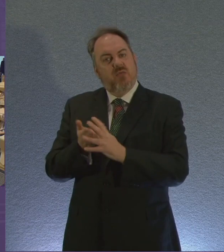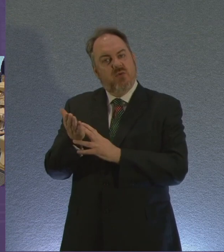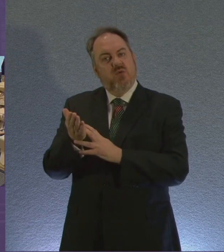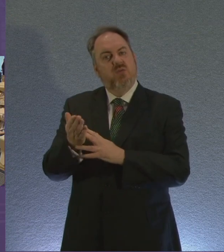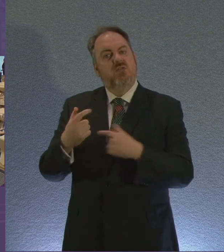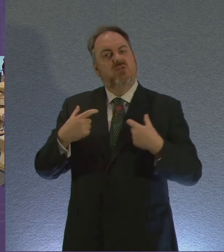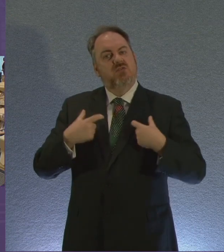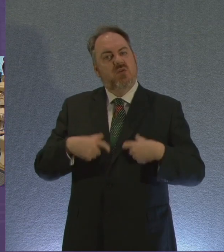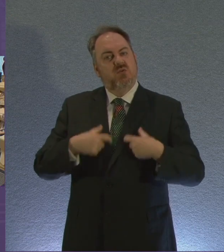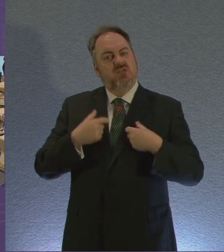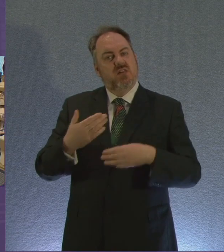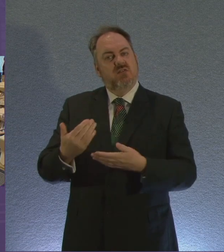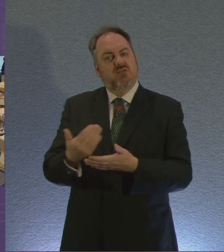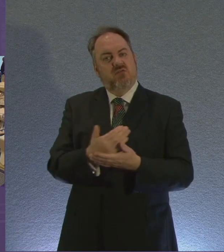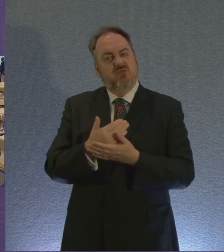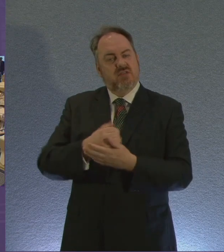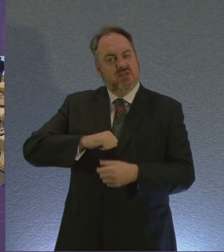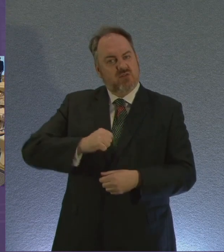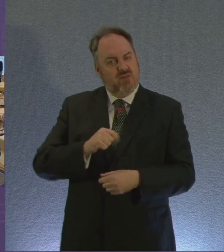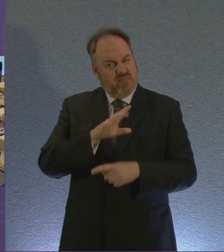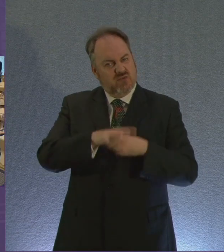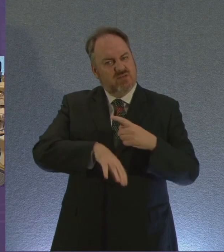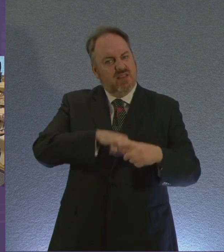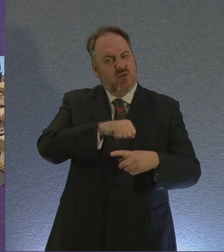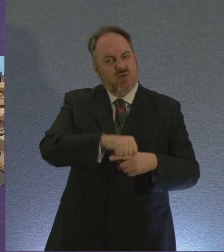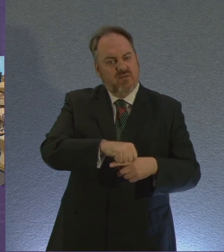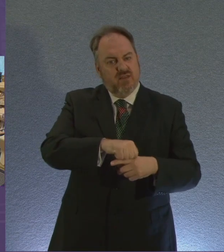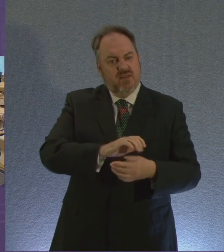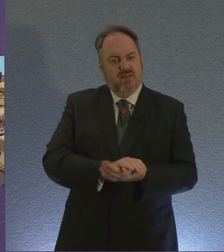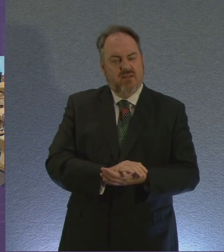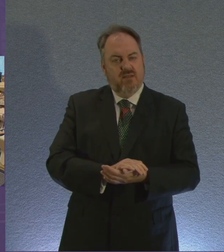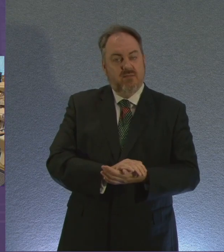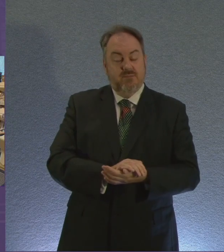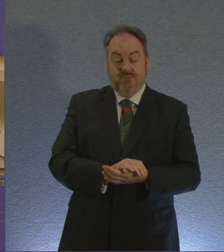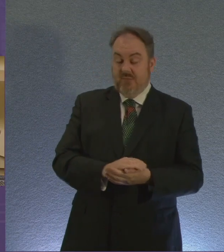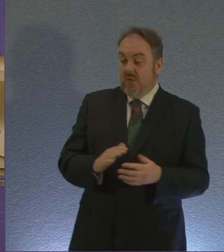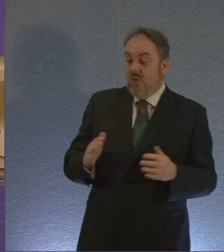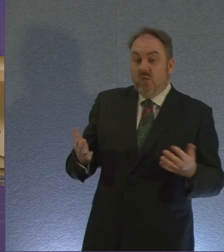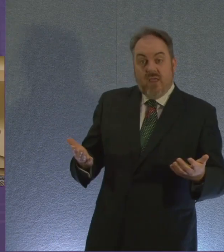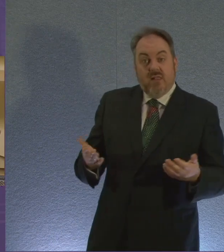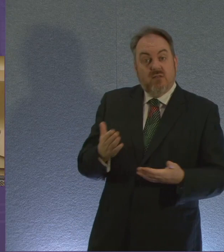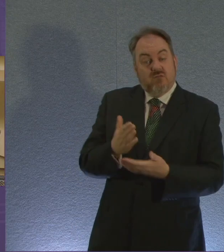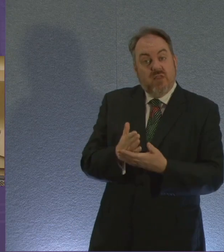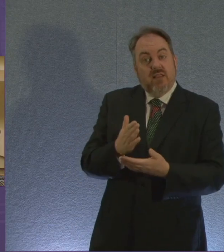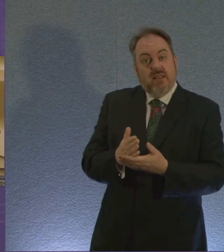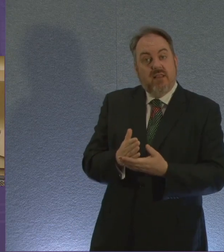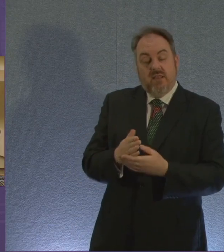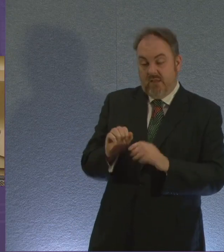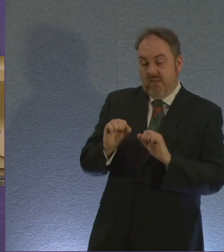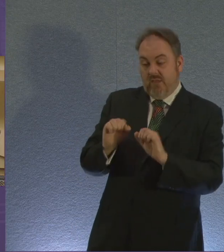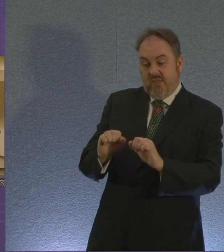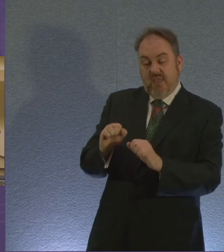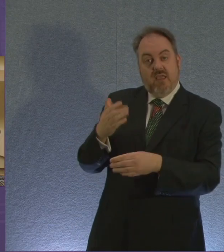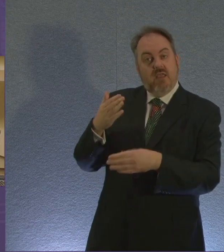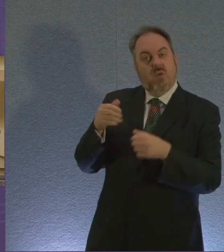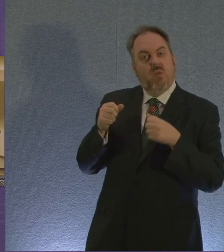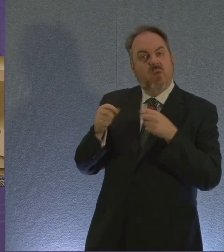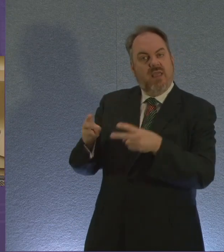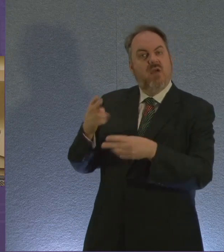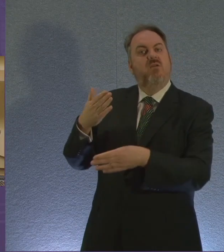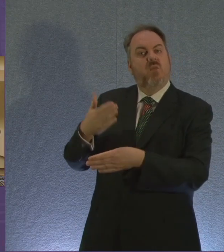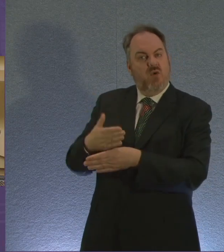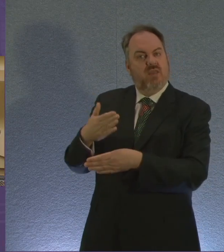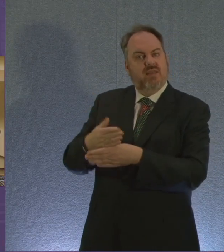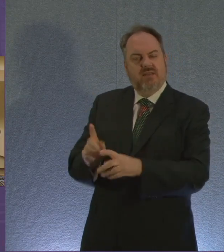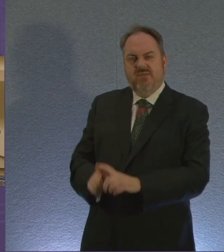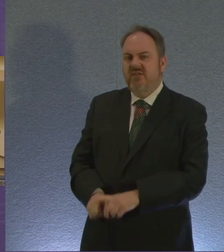Shirley-Ann Somerville. Well, we will have a very different way of working on this aspect. I'll be blunt on this, and I